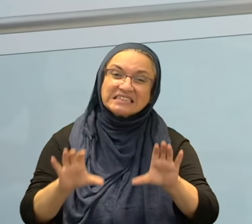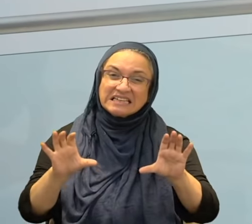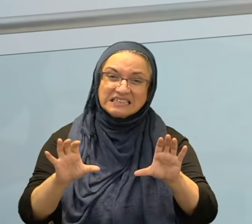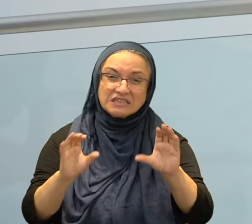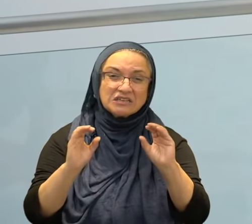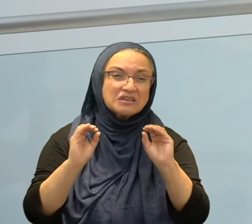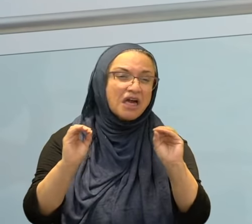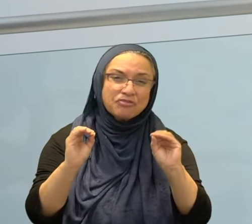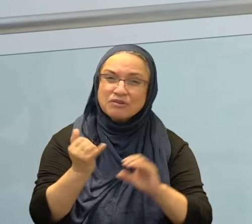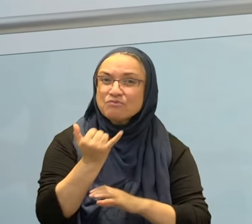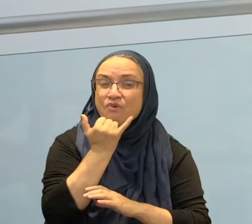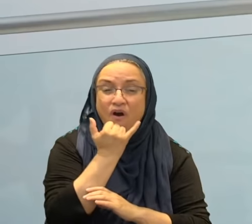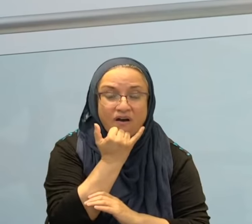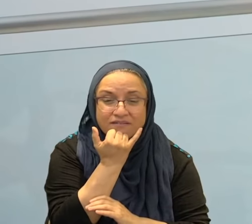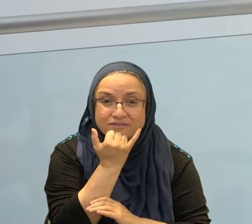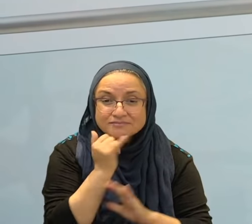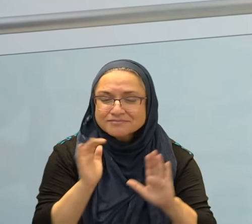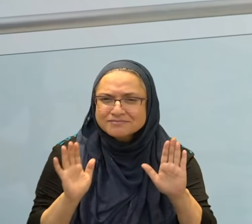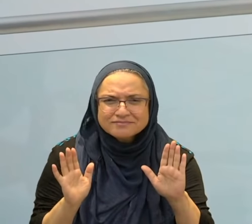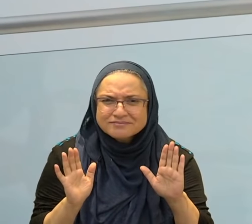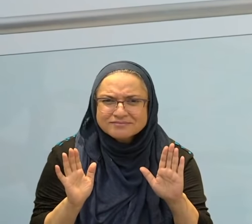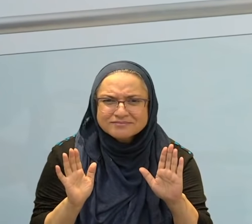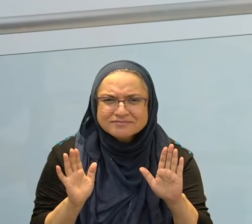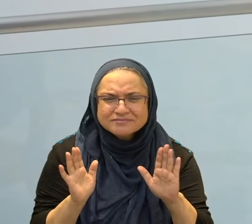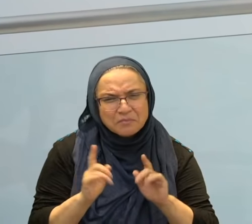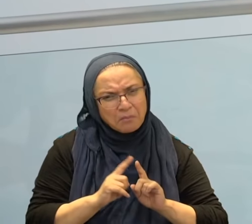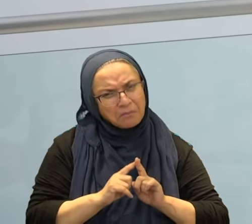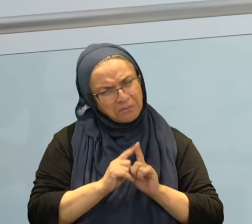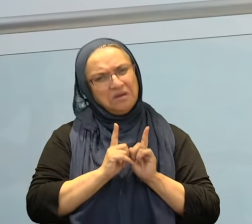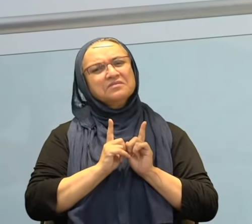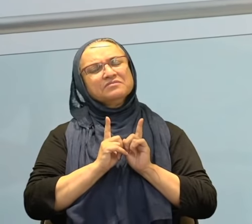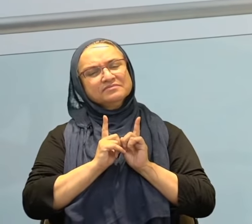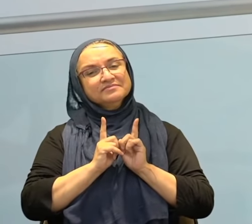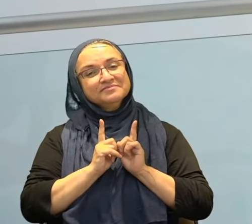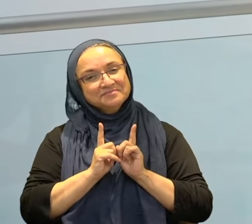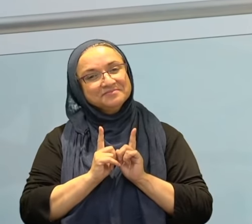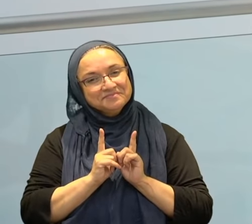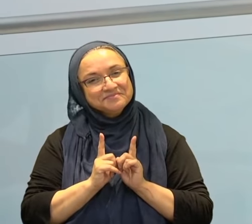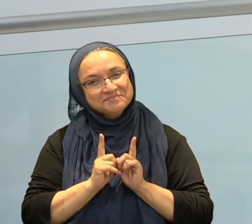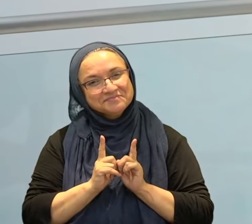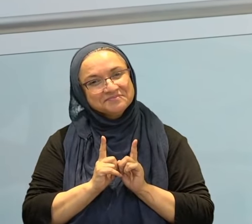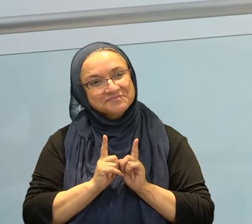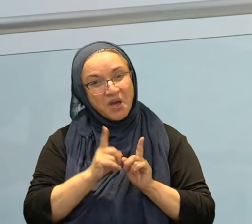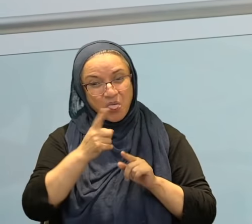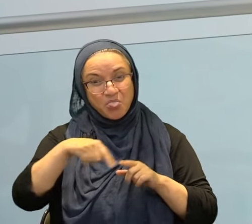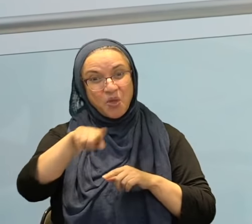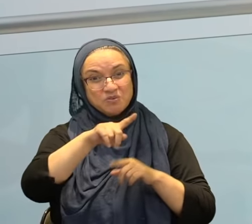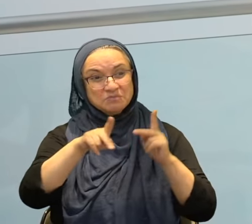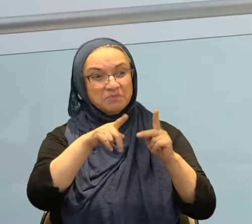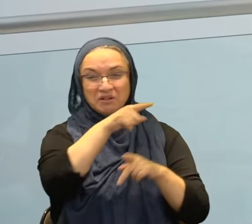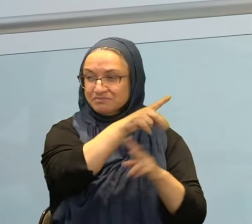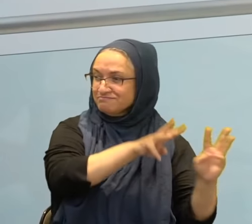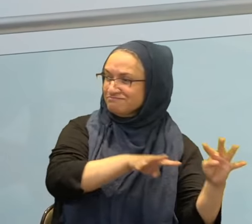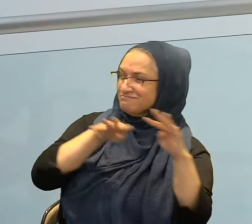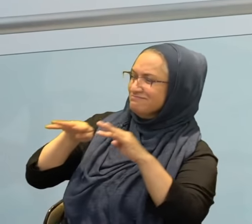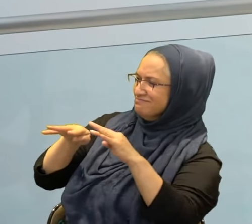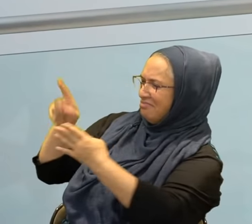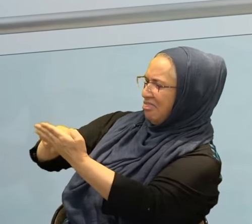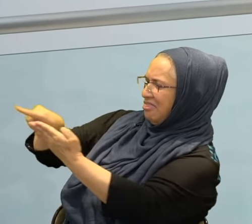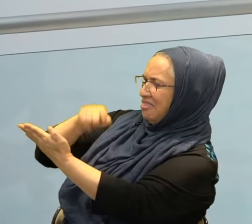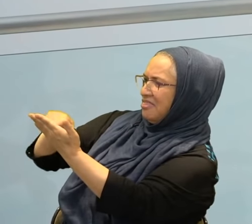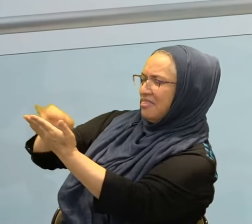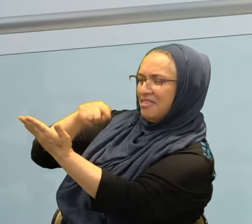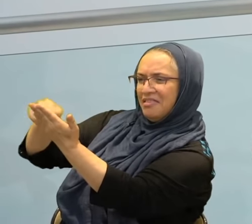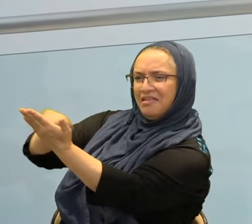streets of Al Medina. Our mom and our mother is talking to us. She's talking about the moments.